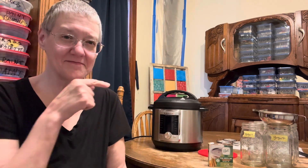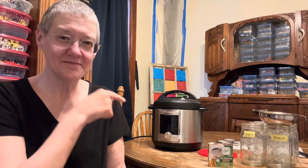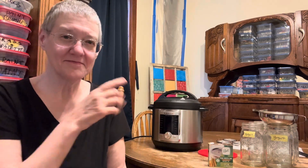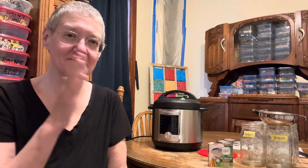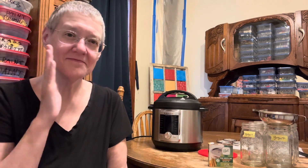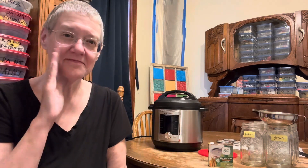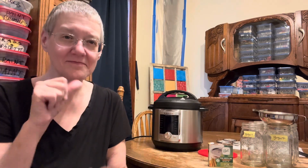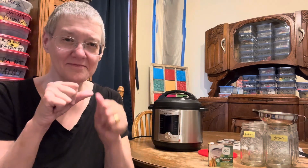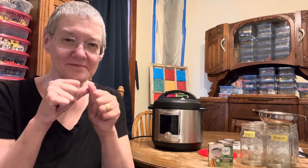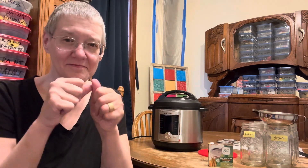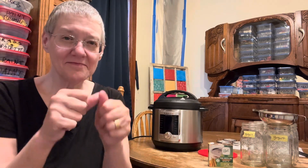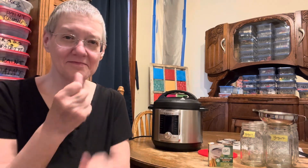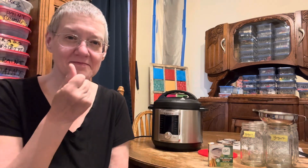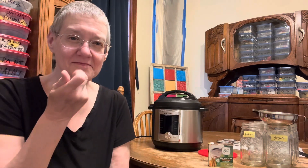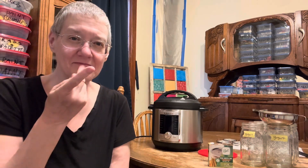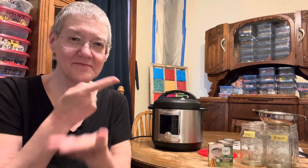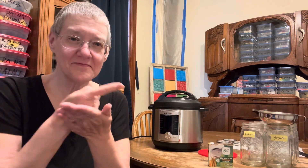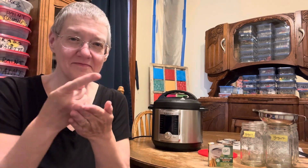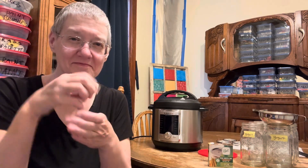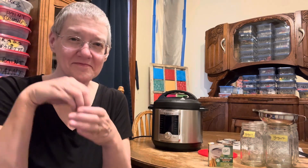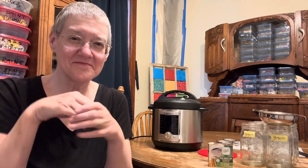because this yogurt's going to stay in the fridge for weeks.